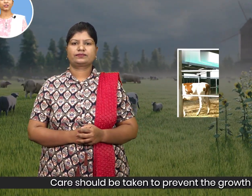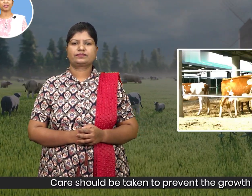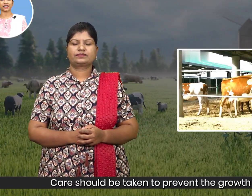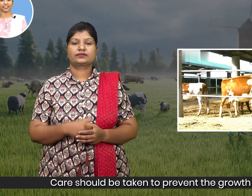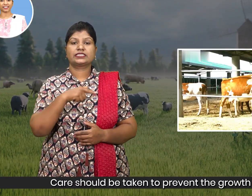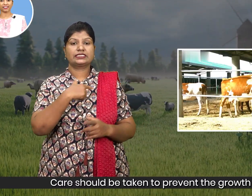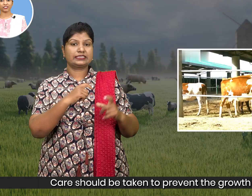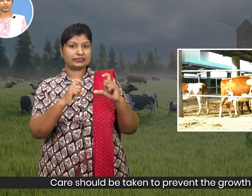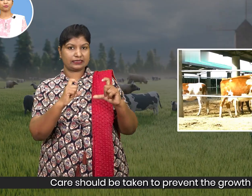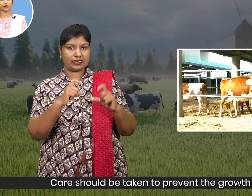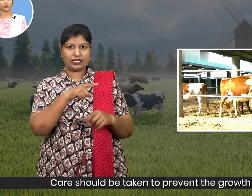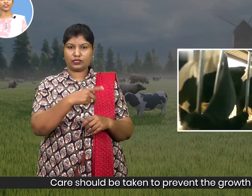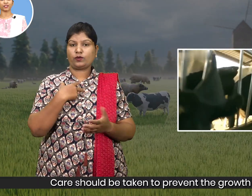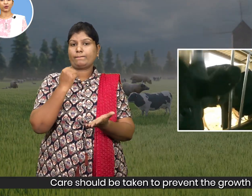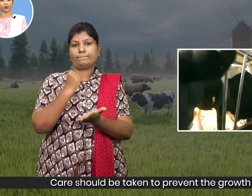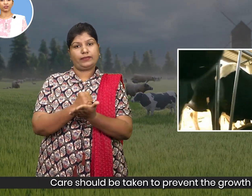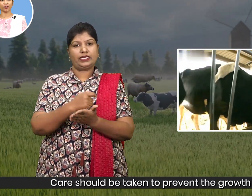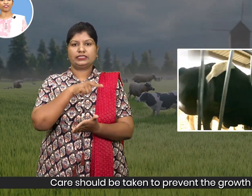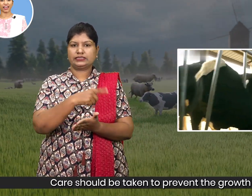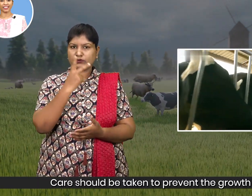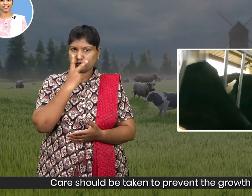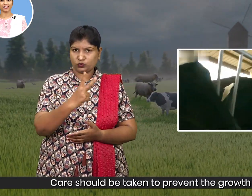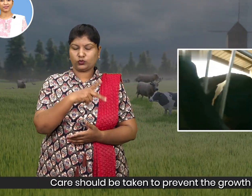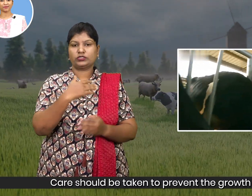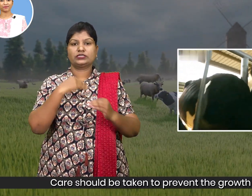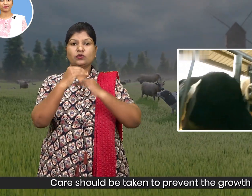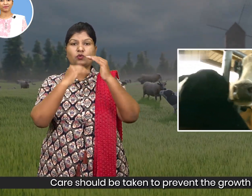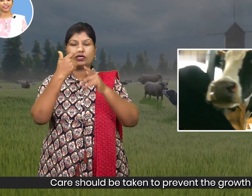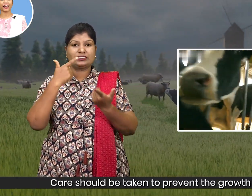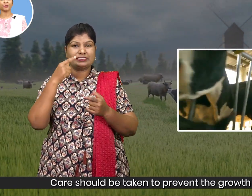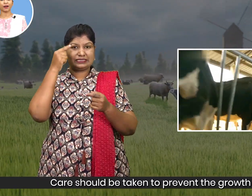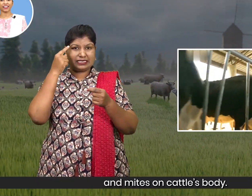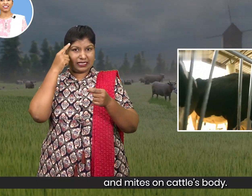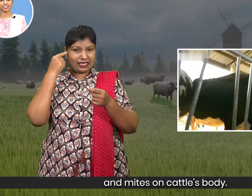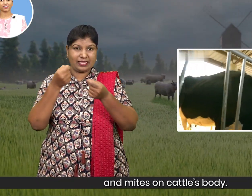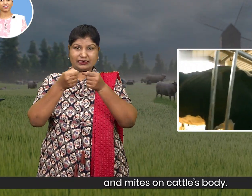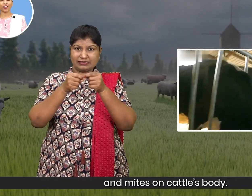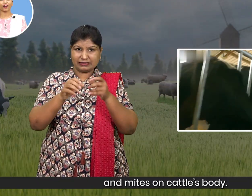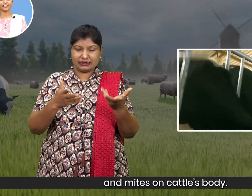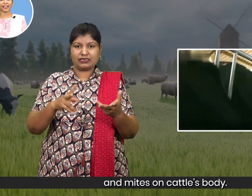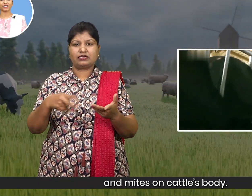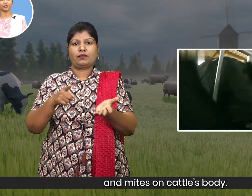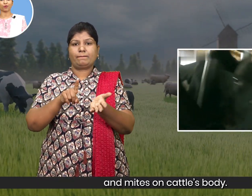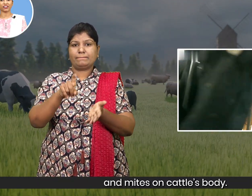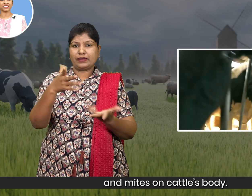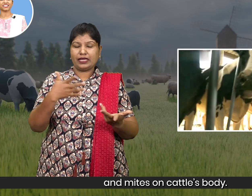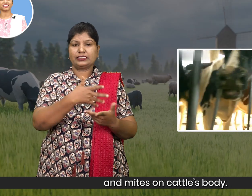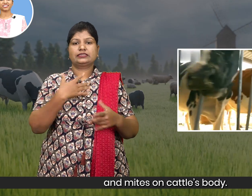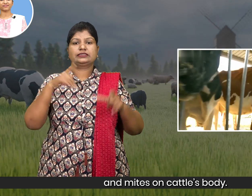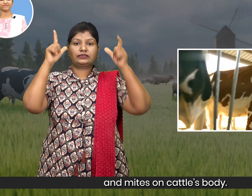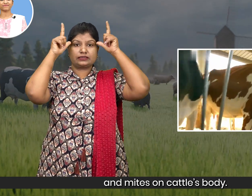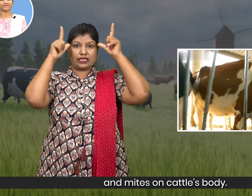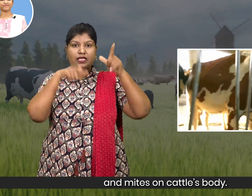Care should be taken to prevent the growth of lice and mites on cattle